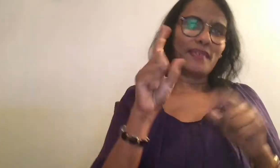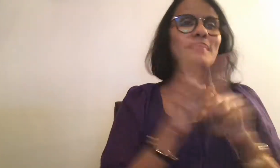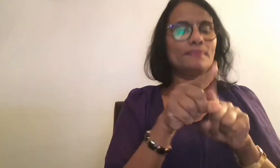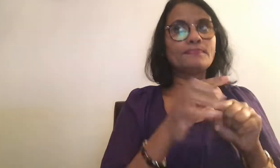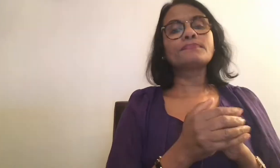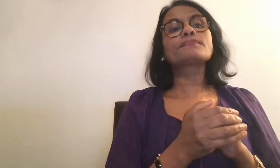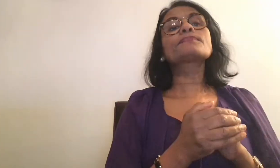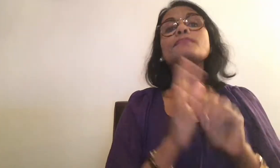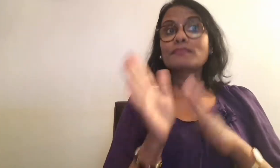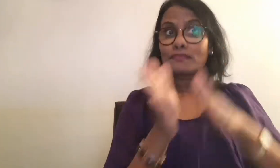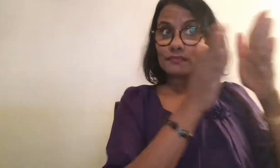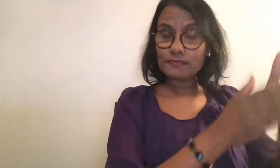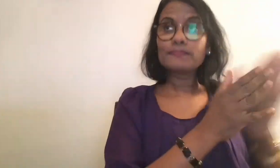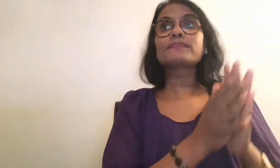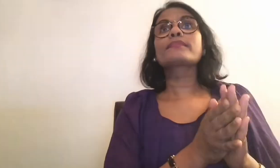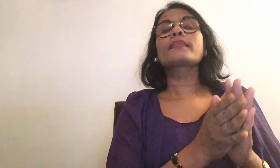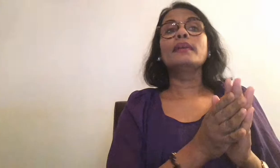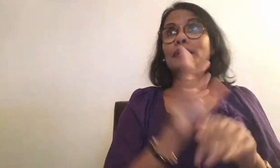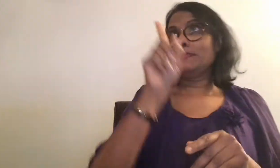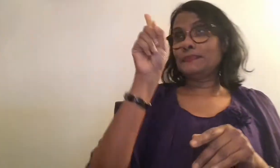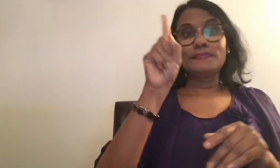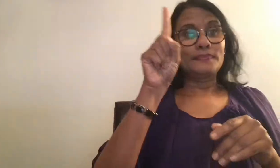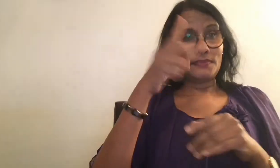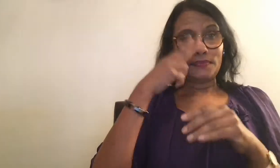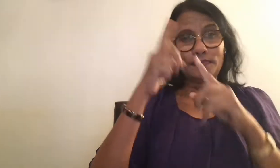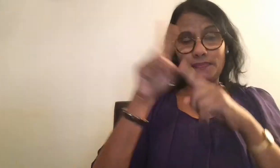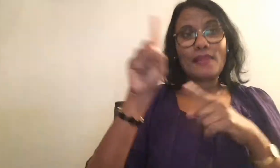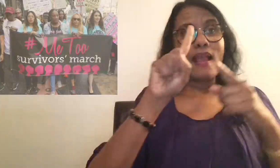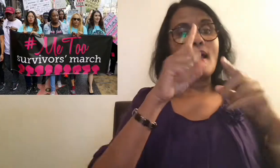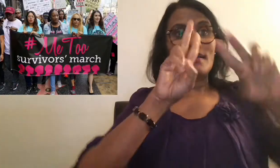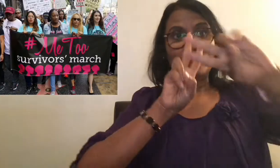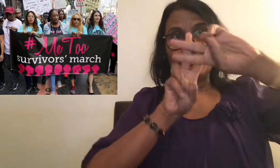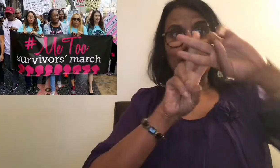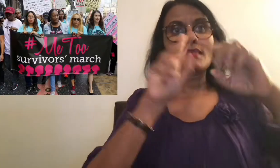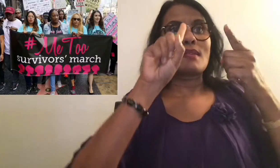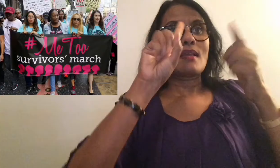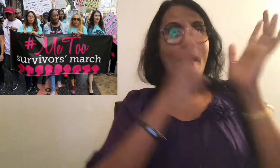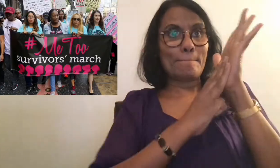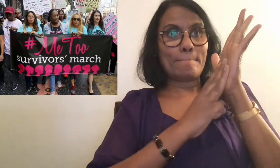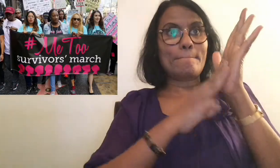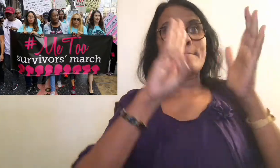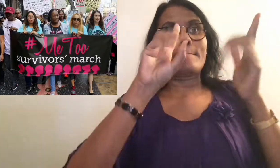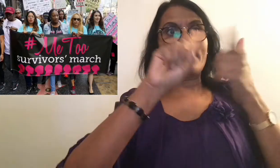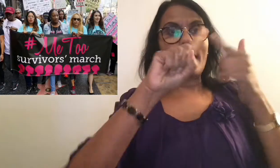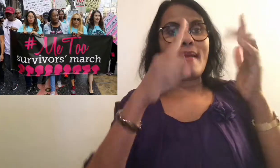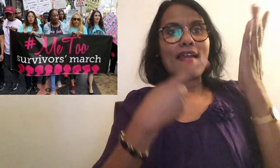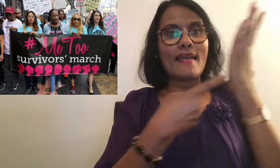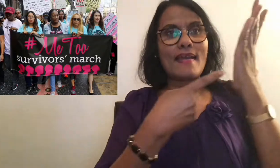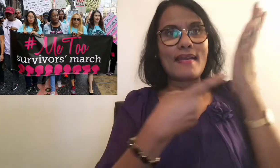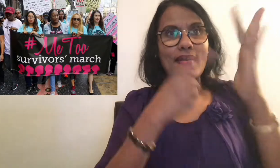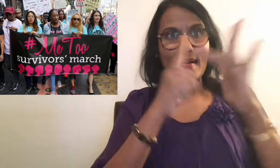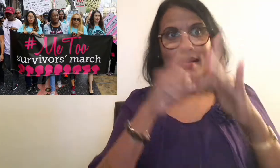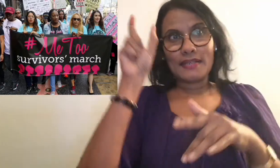IV fluids and antibiotics until we get those results. The results will let us know if we're on the correct antibiotic or if it needs to be changed.